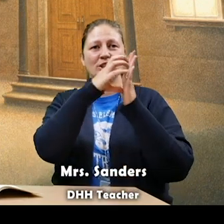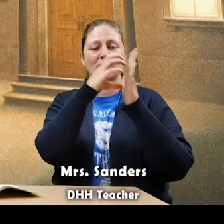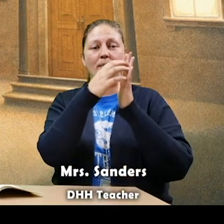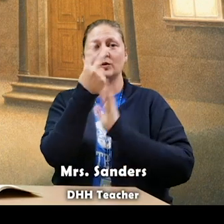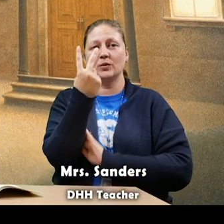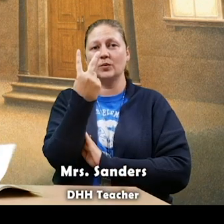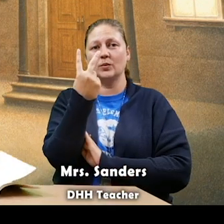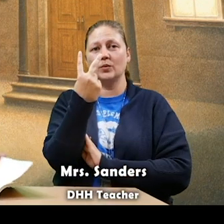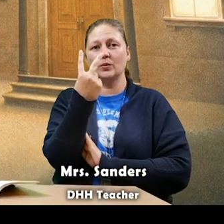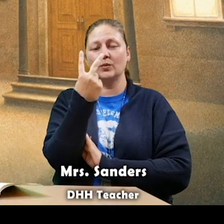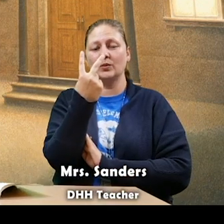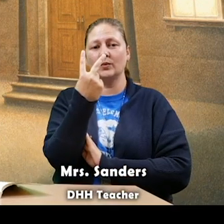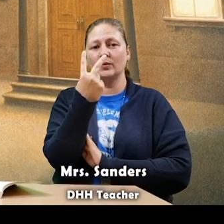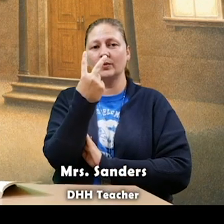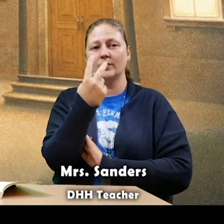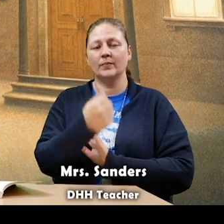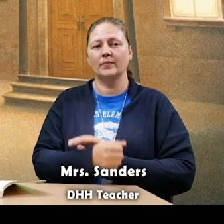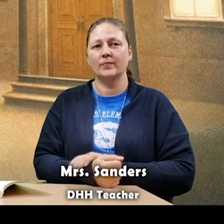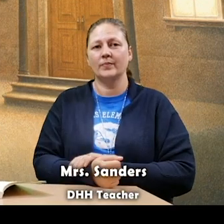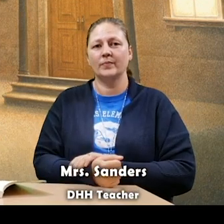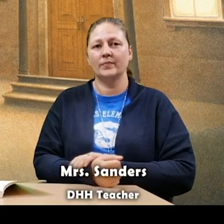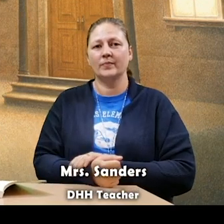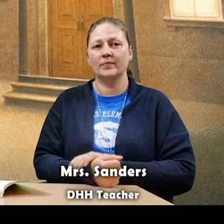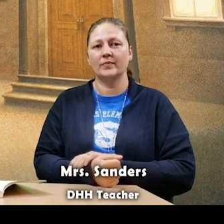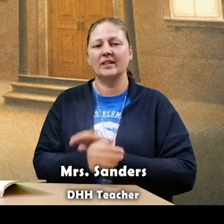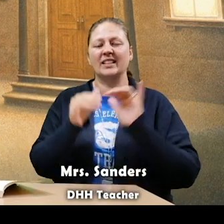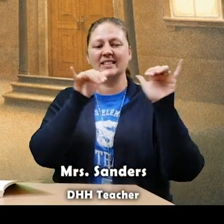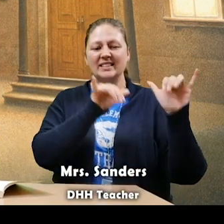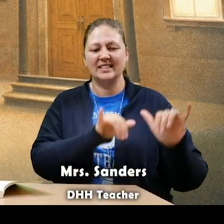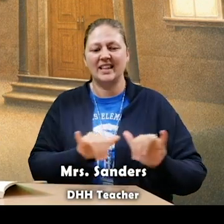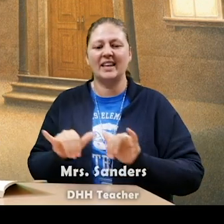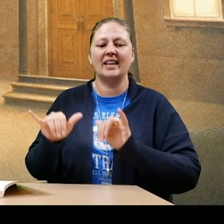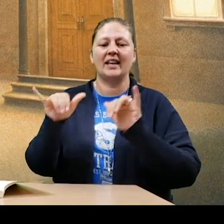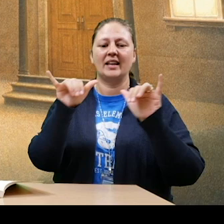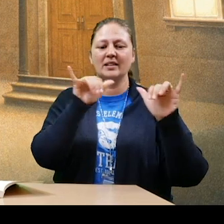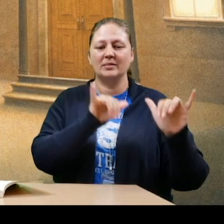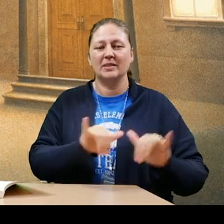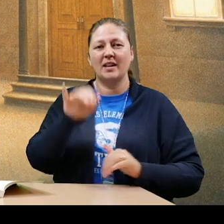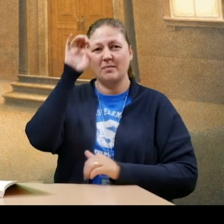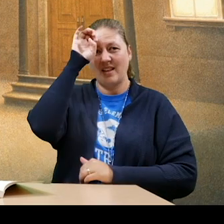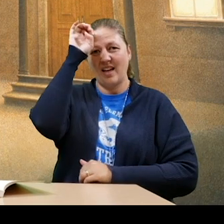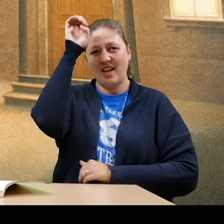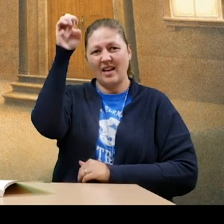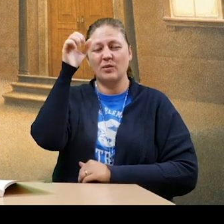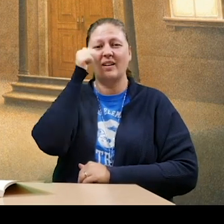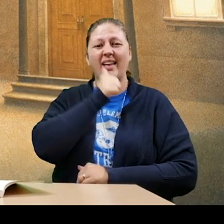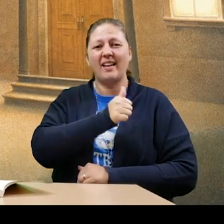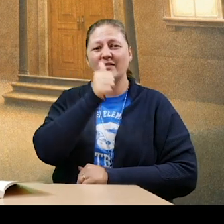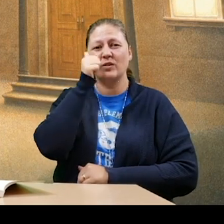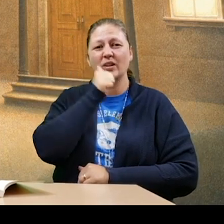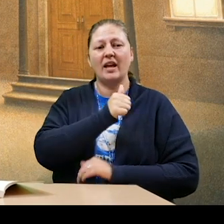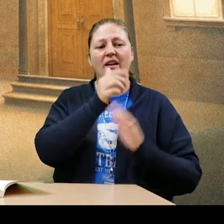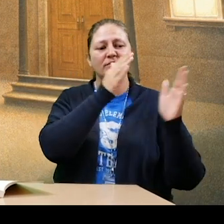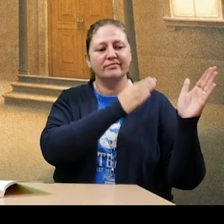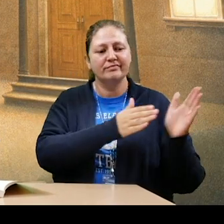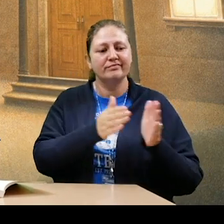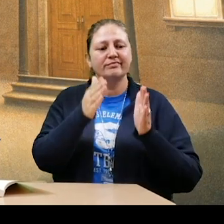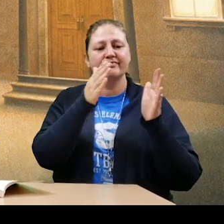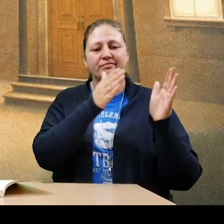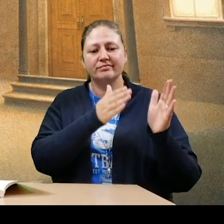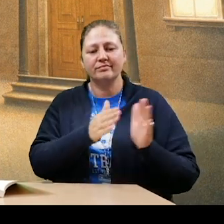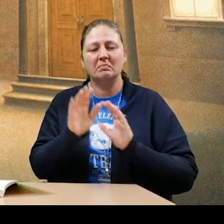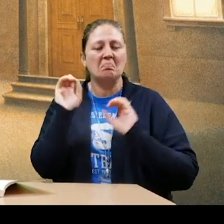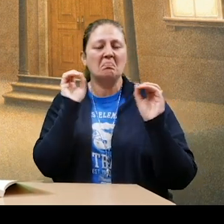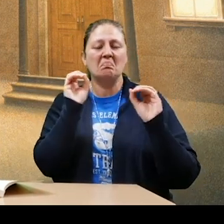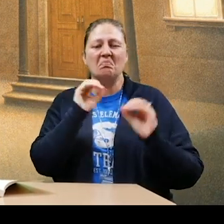Chapter 2. And in this manner, Edward's days passed, one into the other. Nothing